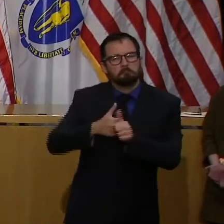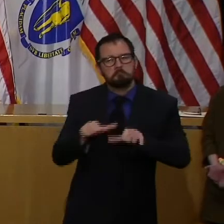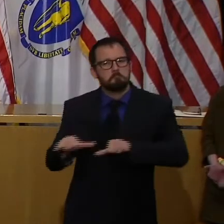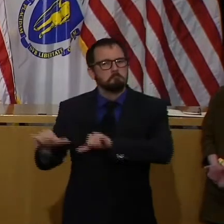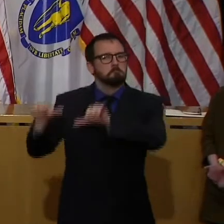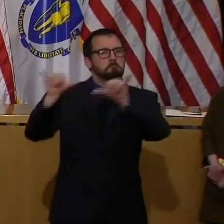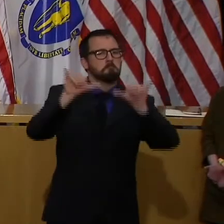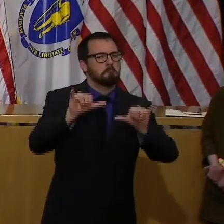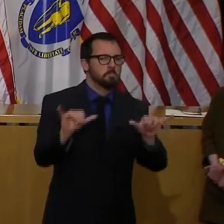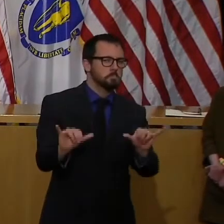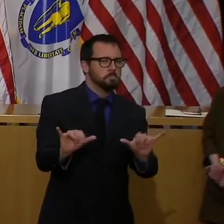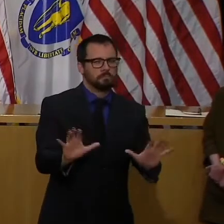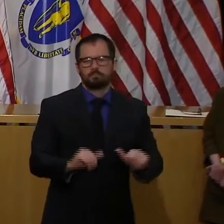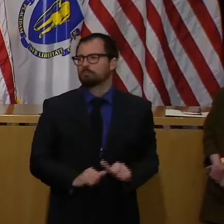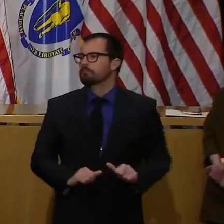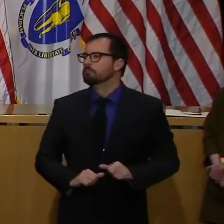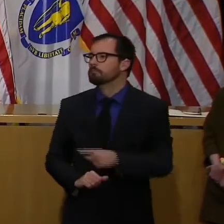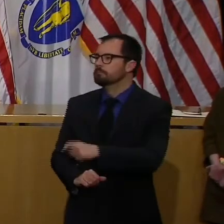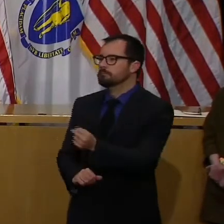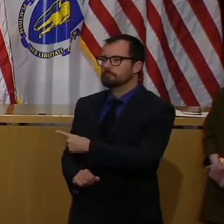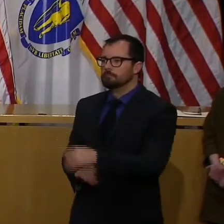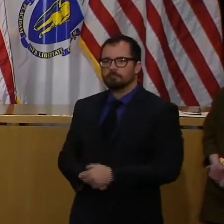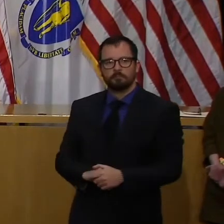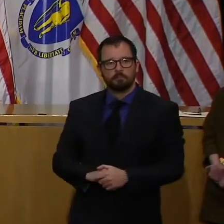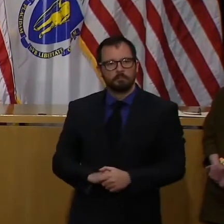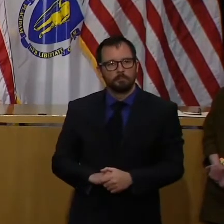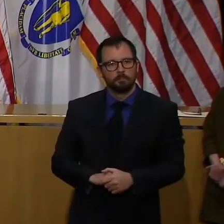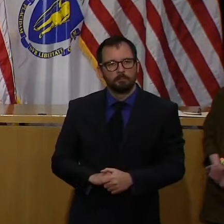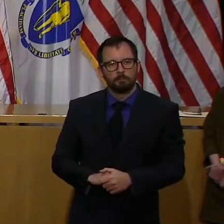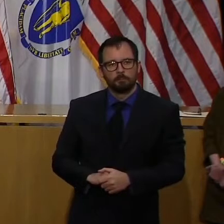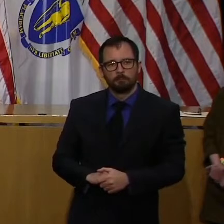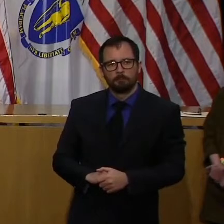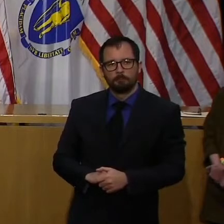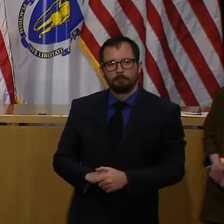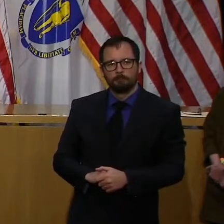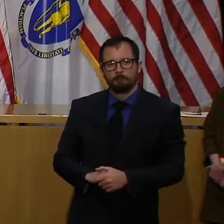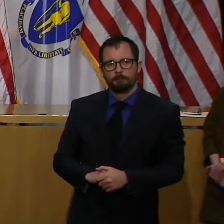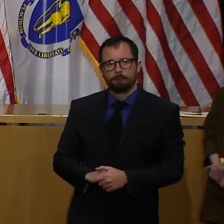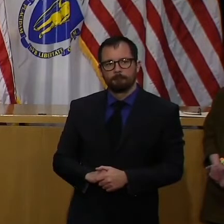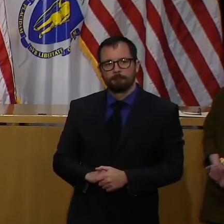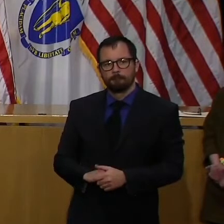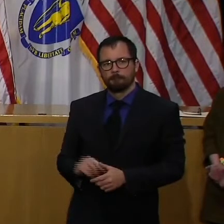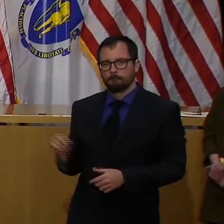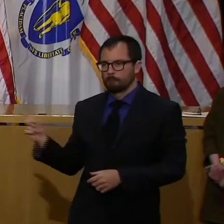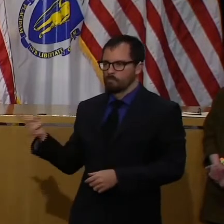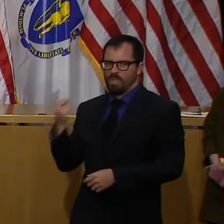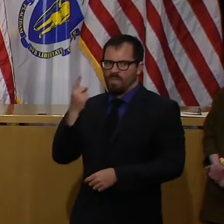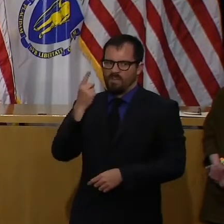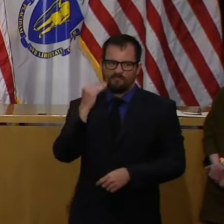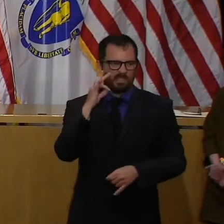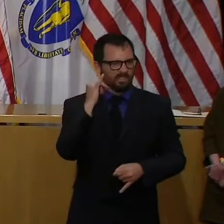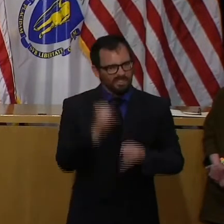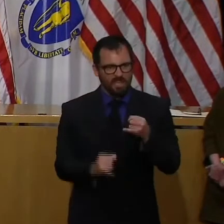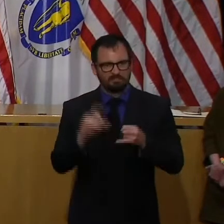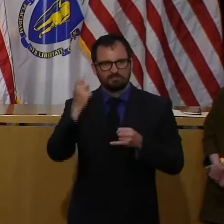cautious than maybe some of the other chief executives, or is there something you just, the optics are not good, or is something you just didn't like about